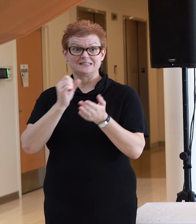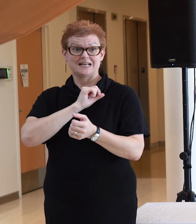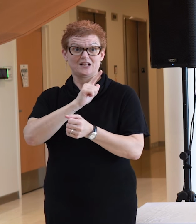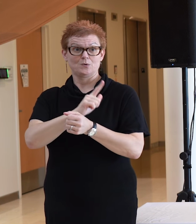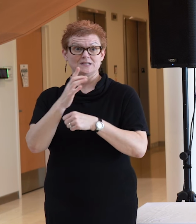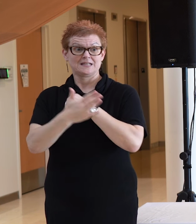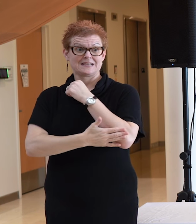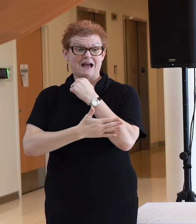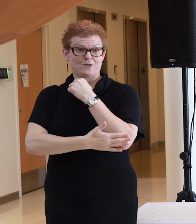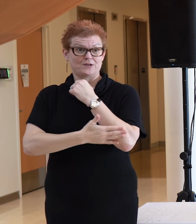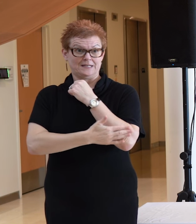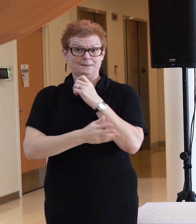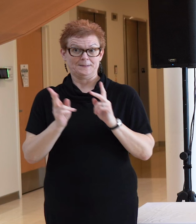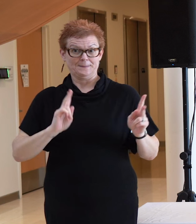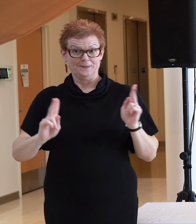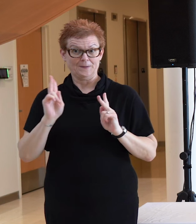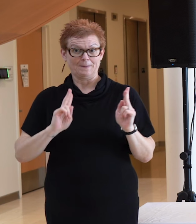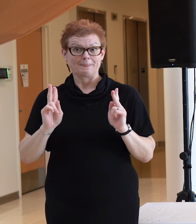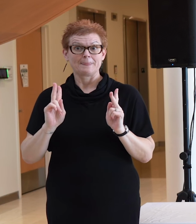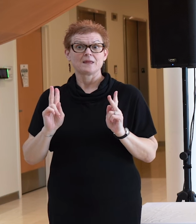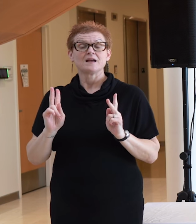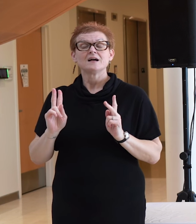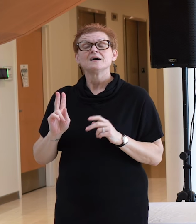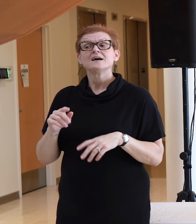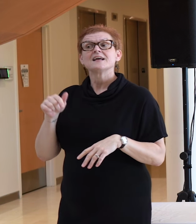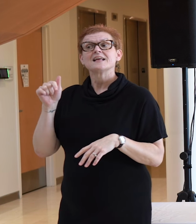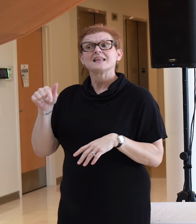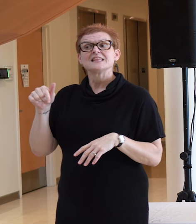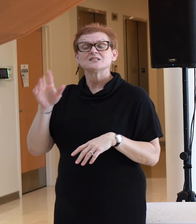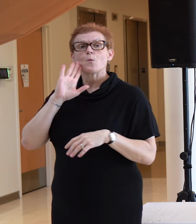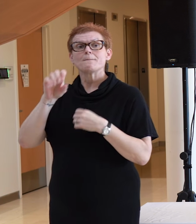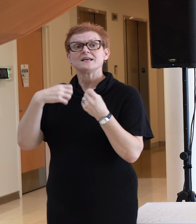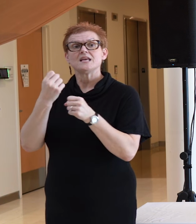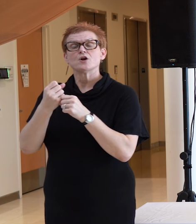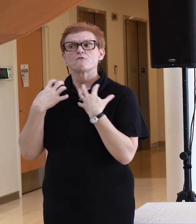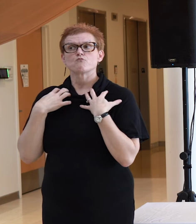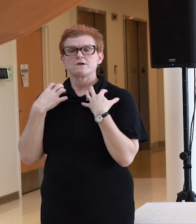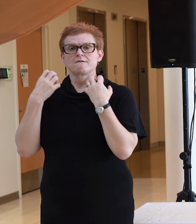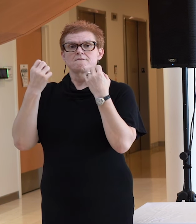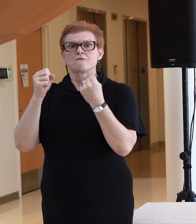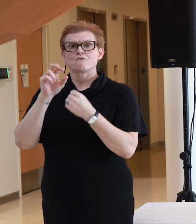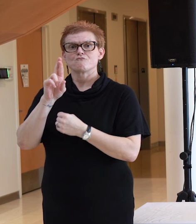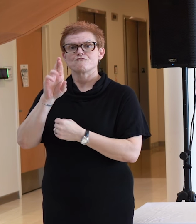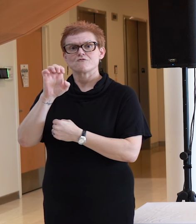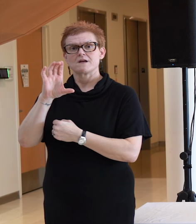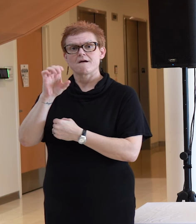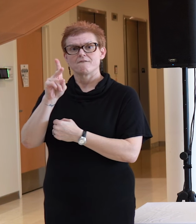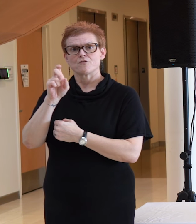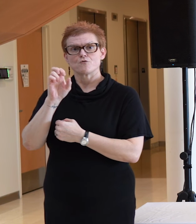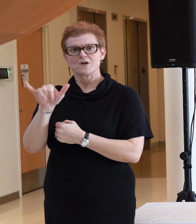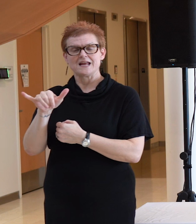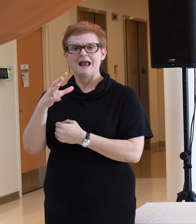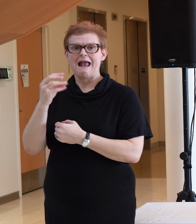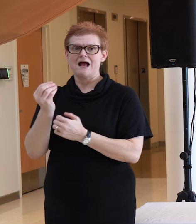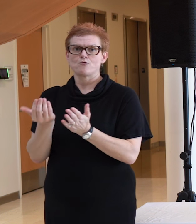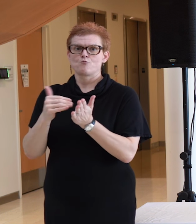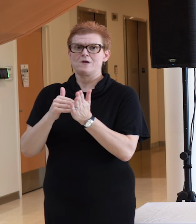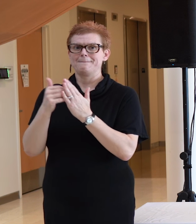we kick off this event, I share with my employees this year, this will be a year of recovery and rebuilding. Unfortunately, the